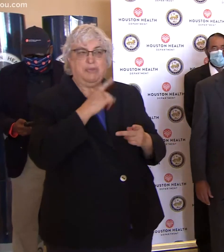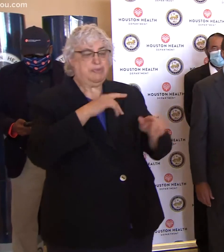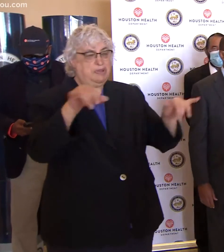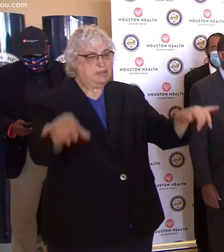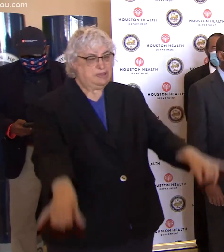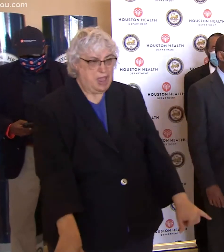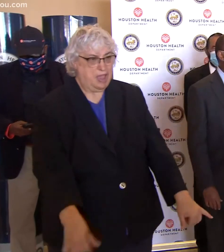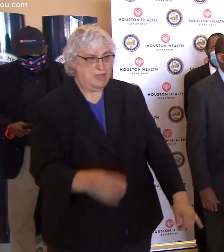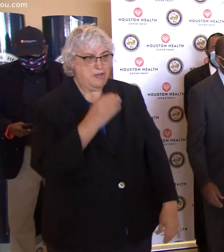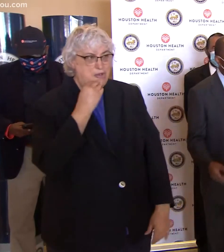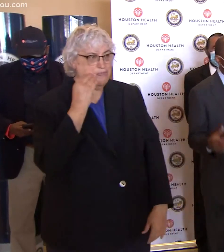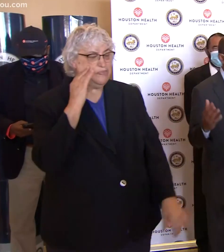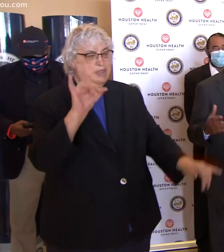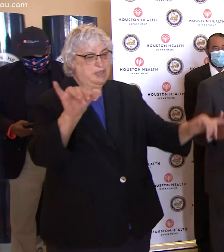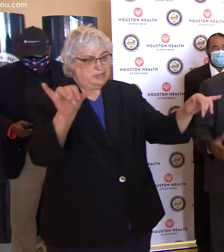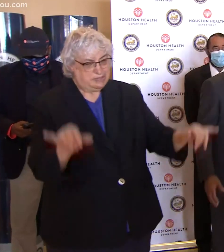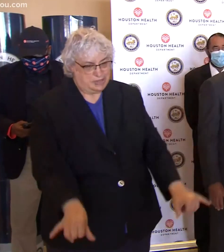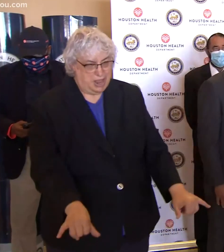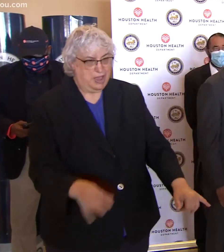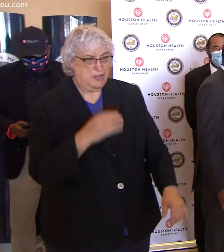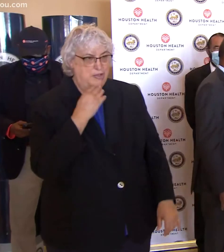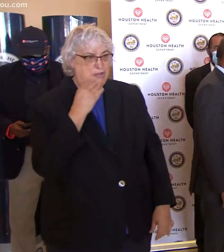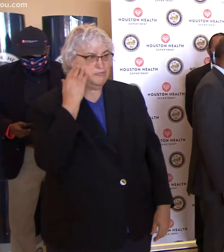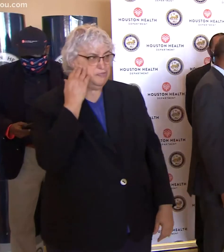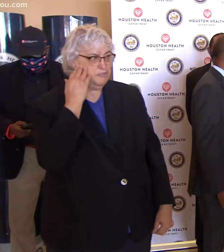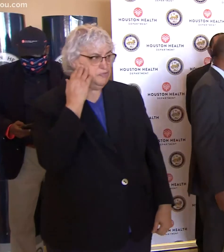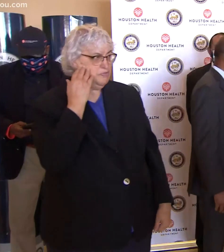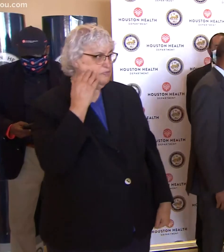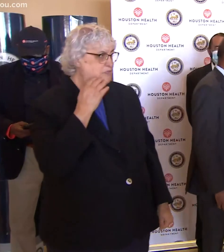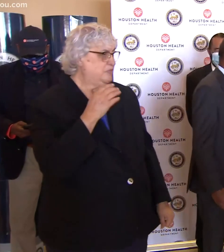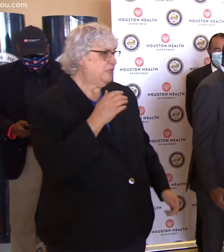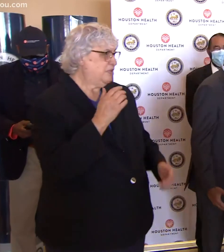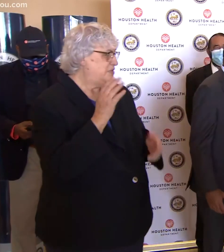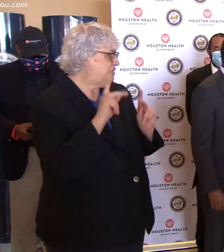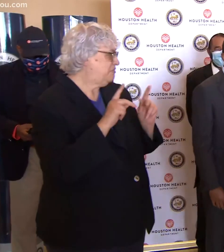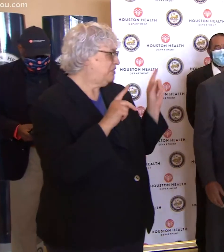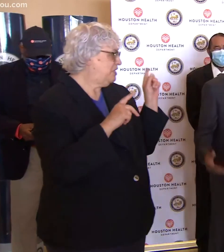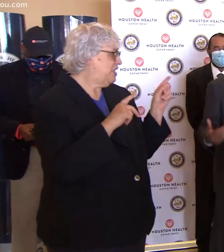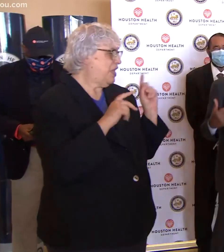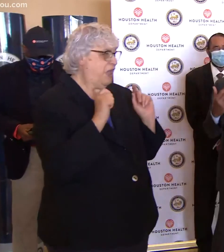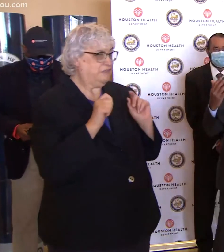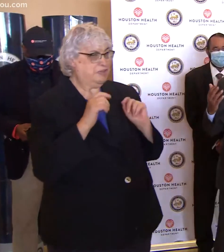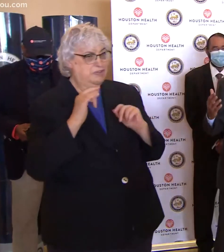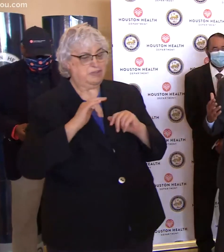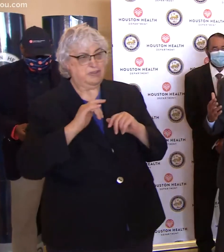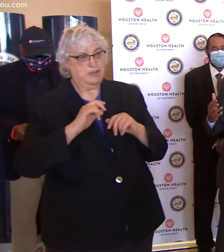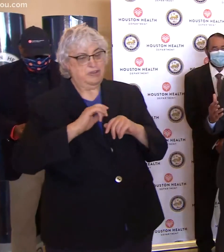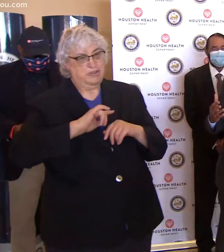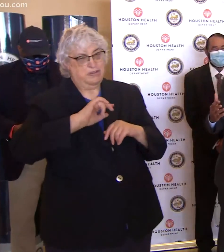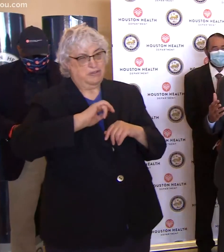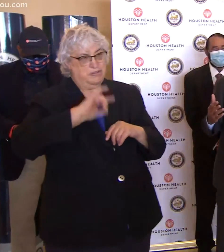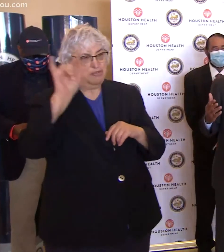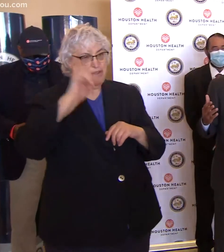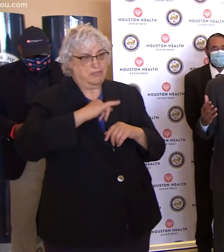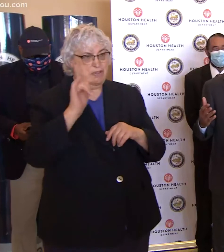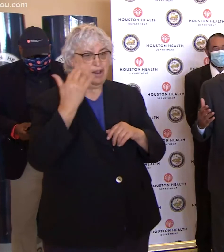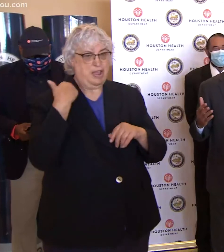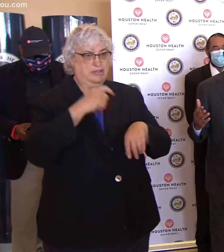think that's number one. I know there are certain people that have to travel. The last time I was on a plane was